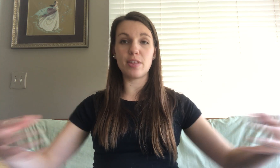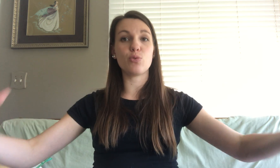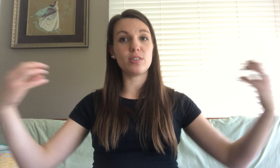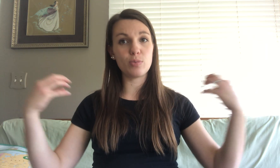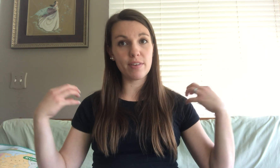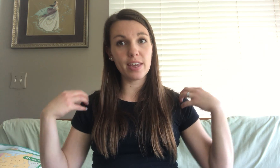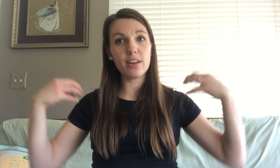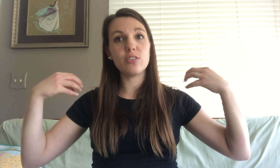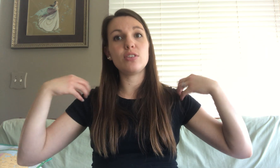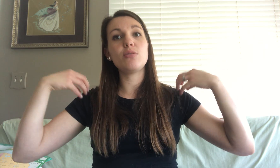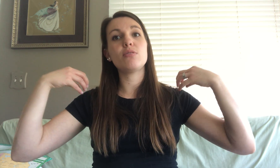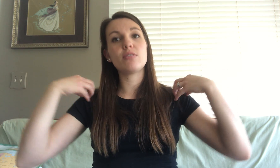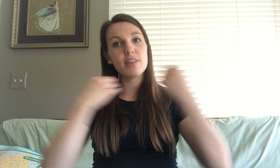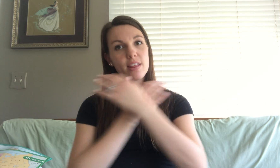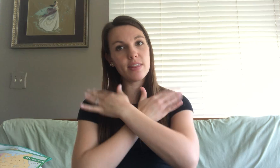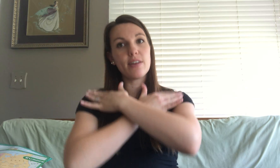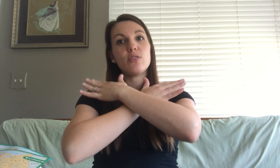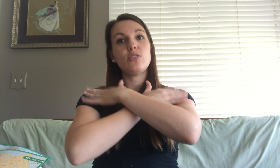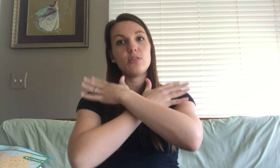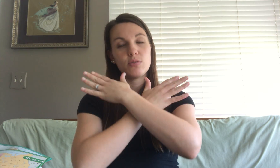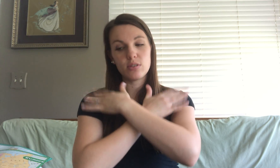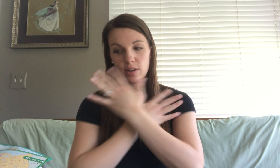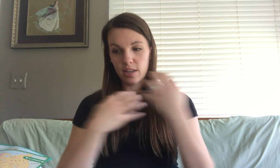with this one. we have here two three there two three.